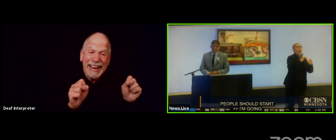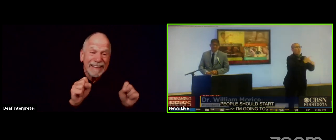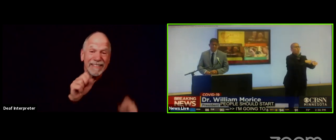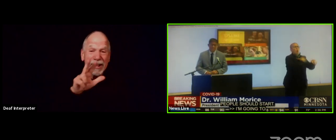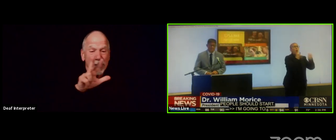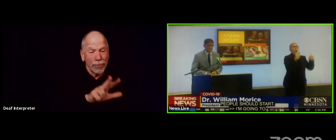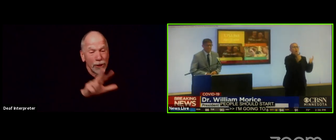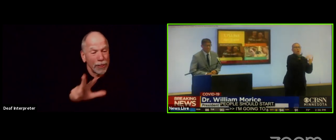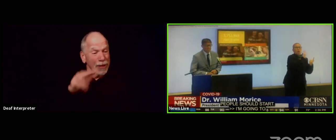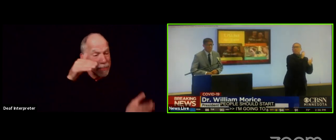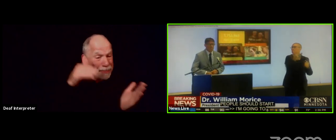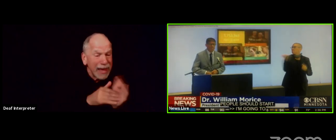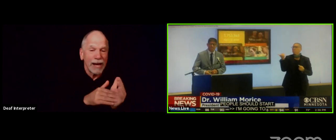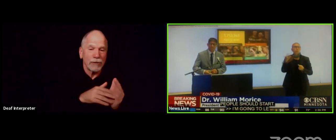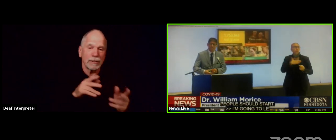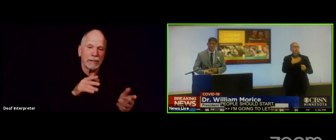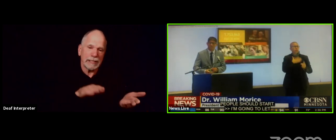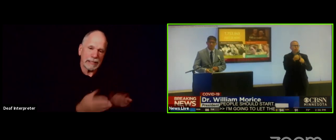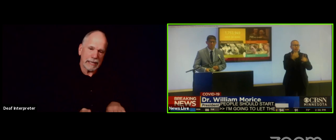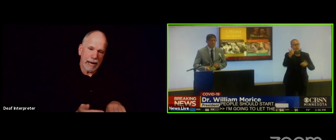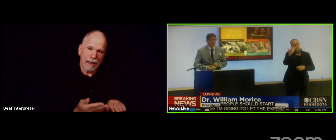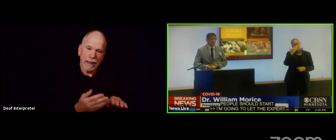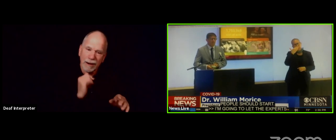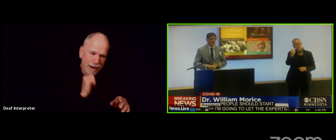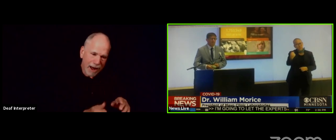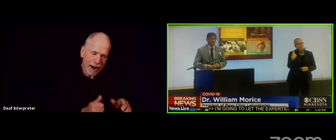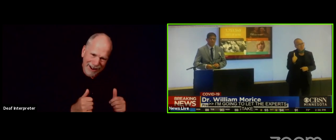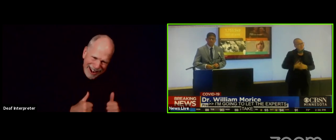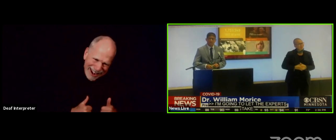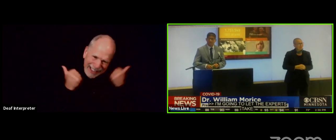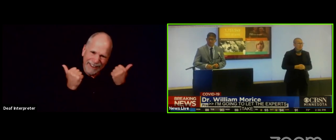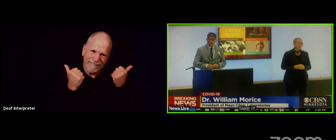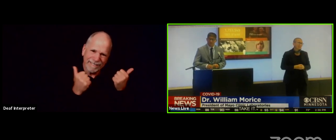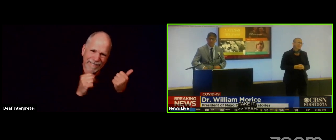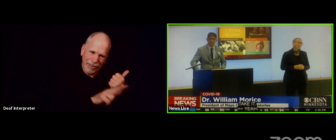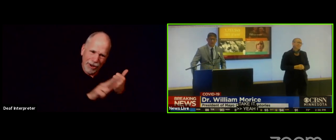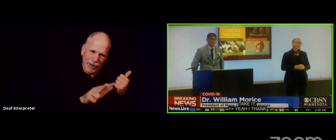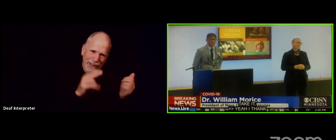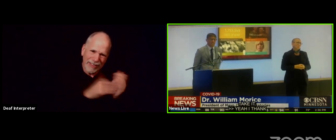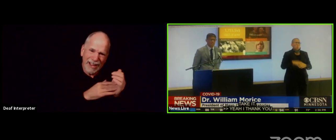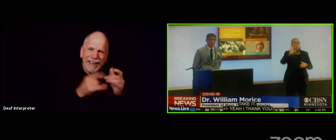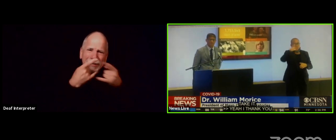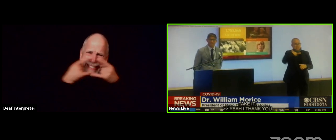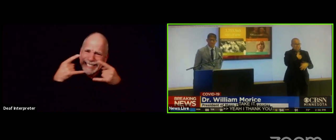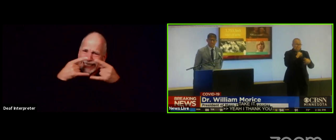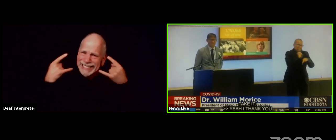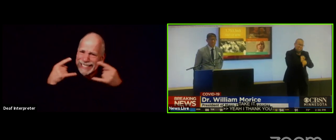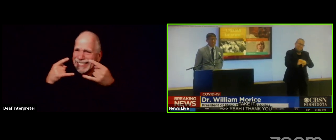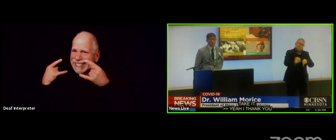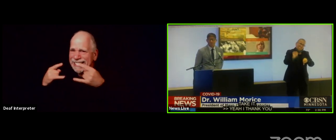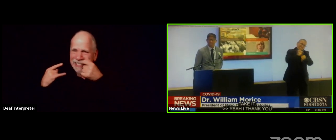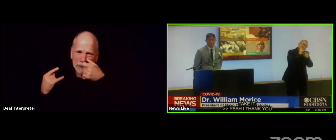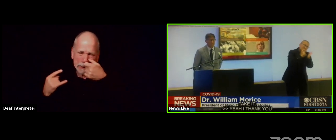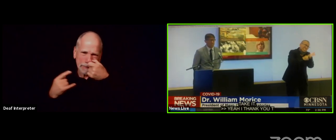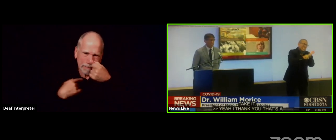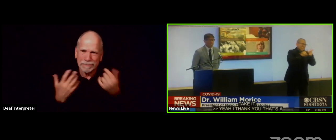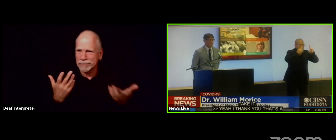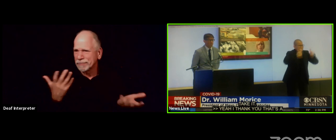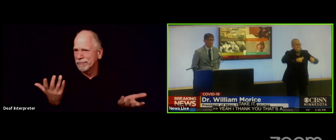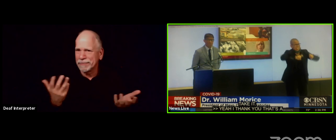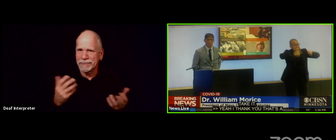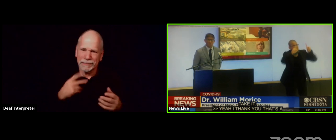Yeah, thank you. That's a great question and a very reasonable one. There has been a lot of work in the lab testing community and the lab